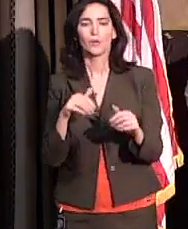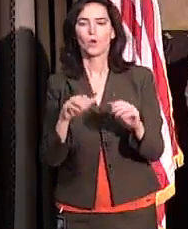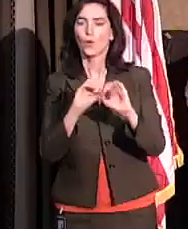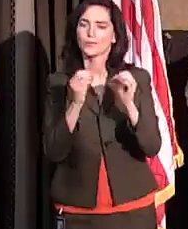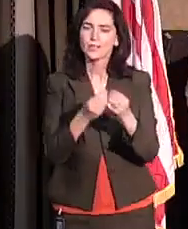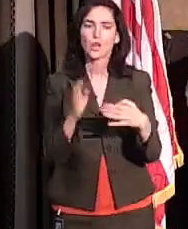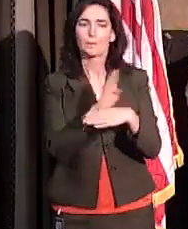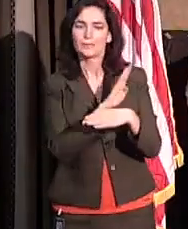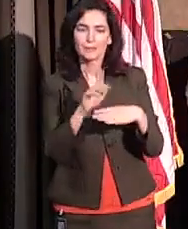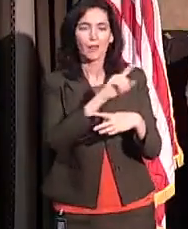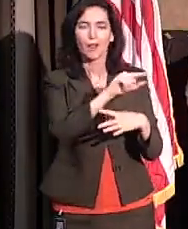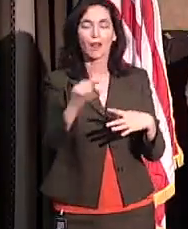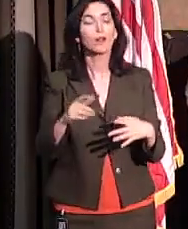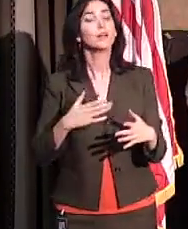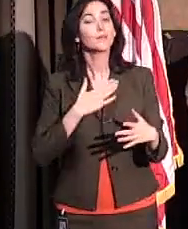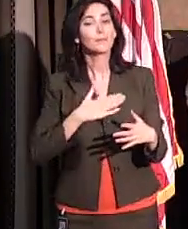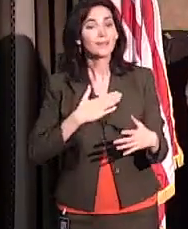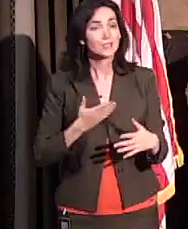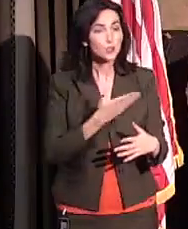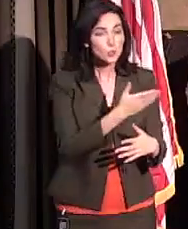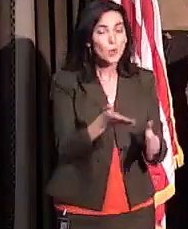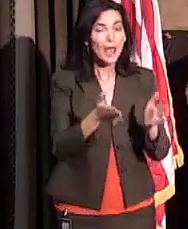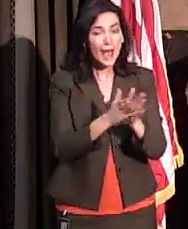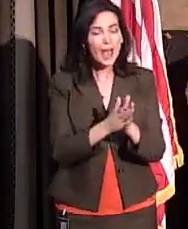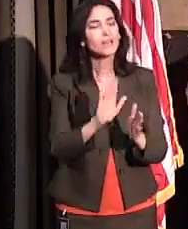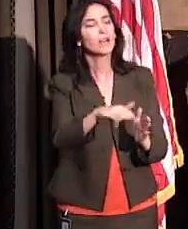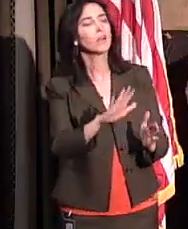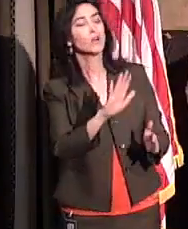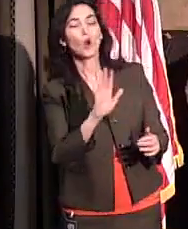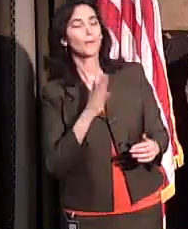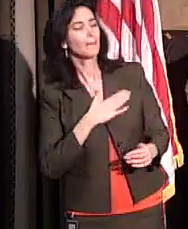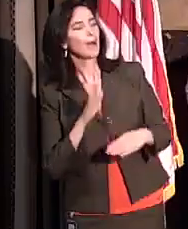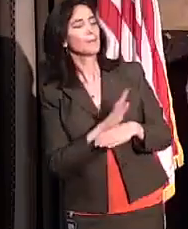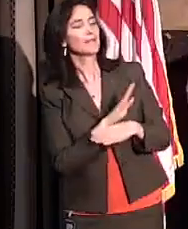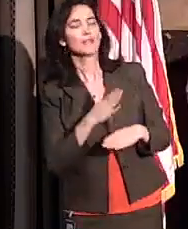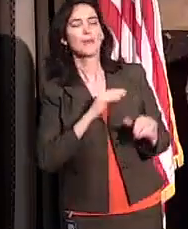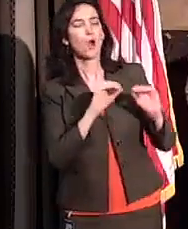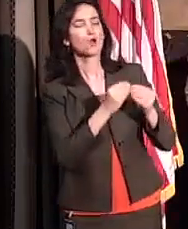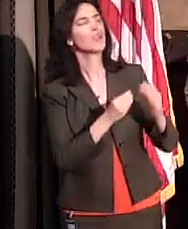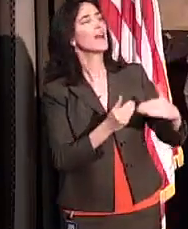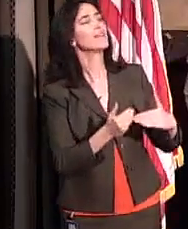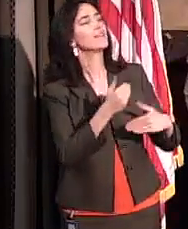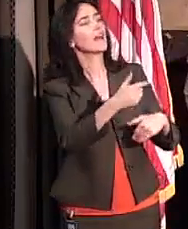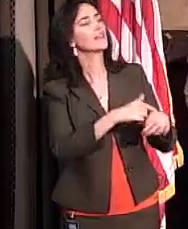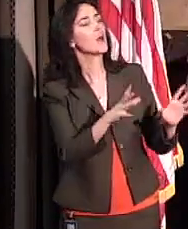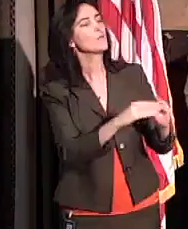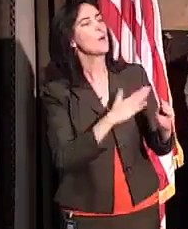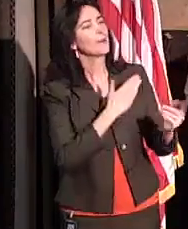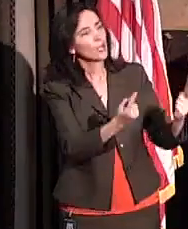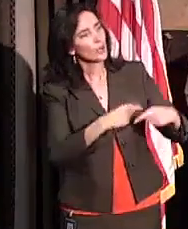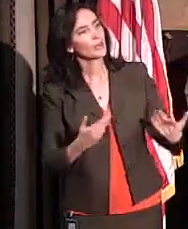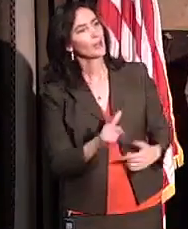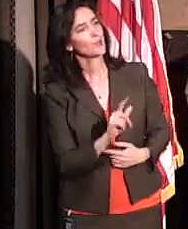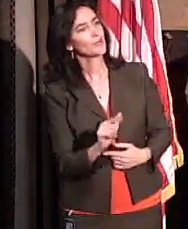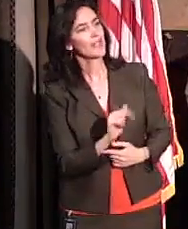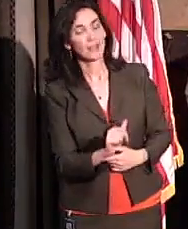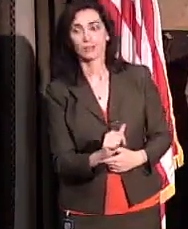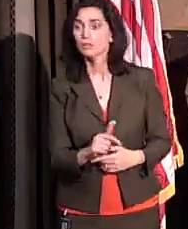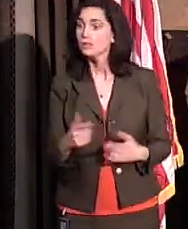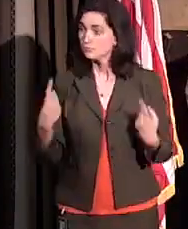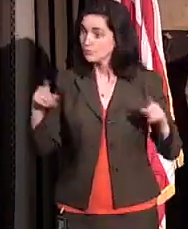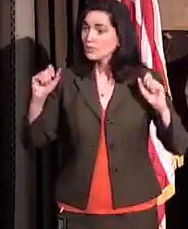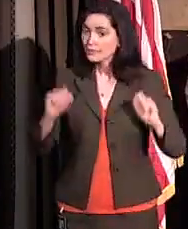and we'd like for you to ask them to hold their next available conference or convention in Louisiana. Meetings are back,